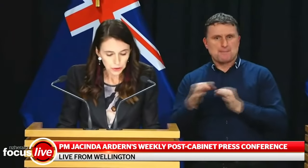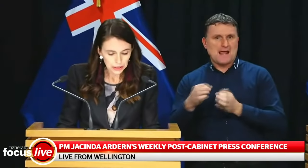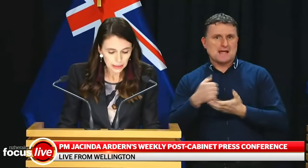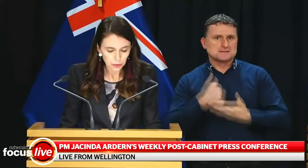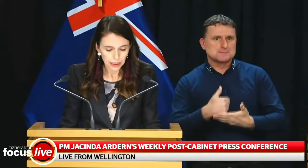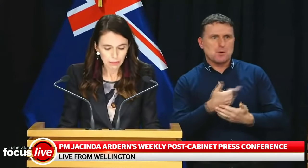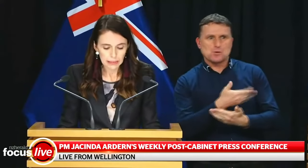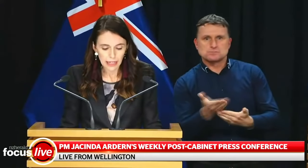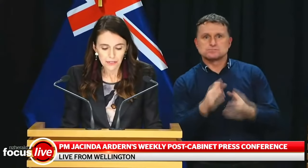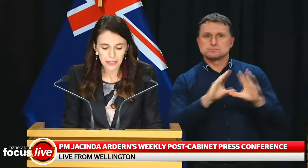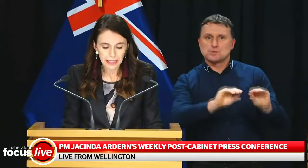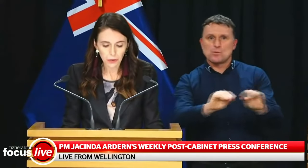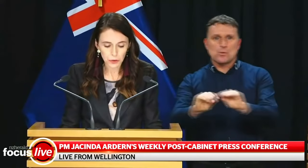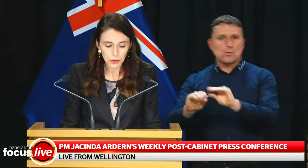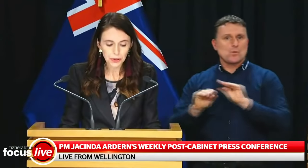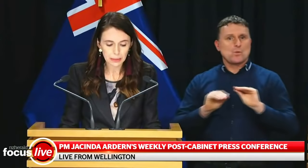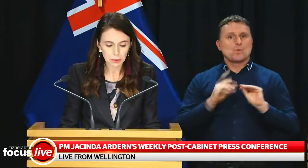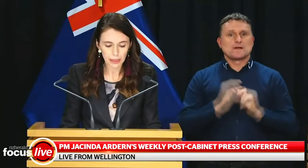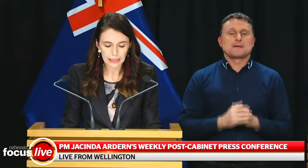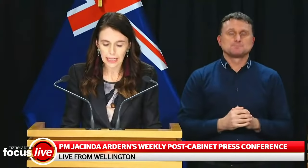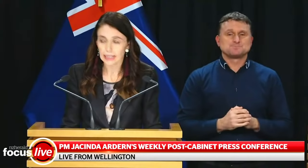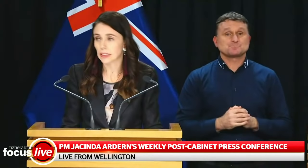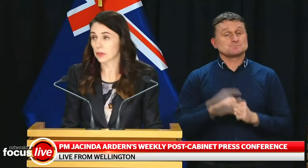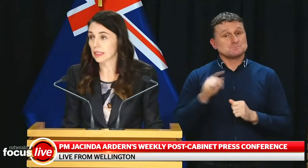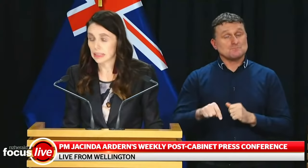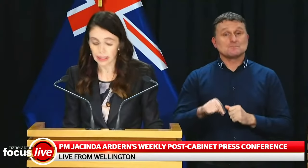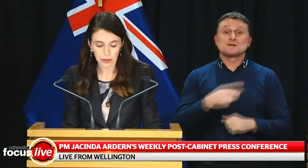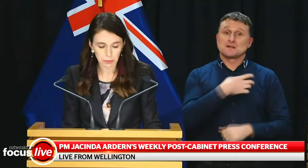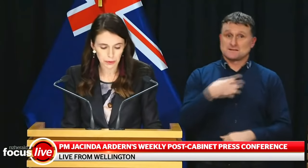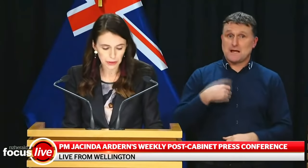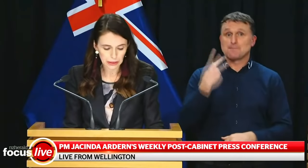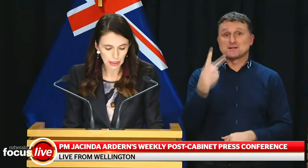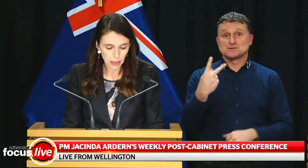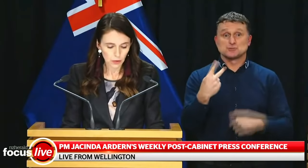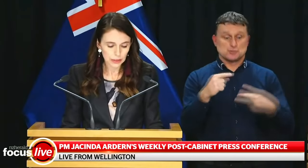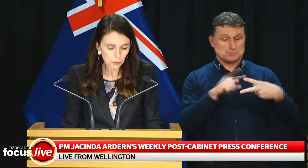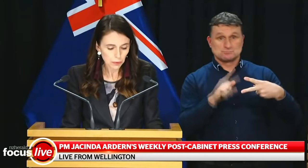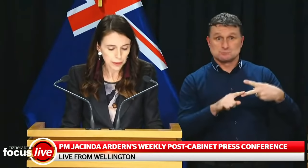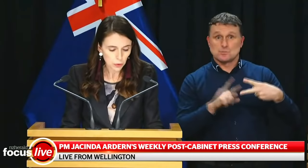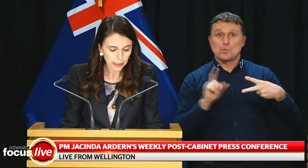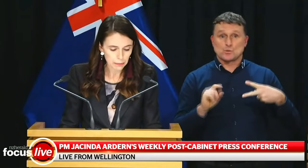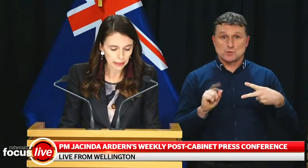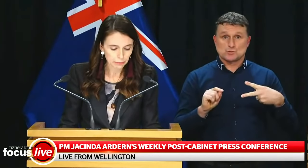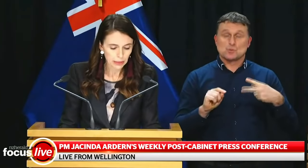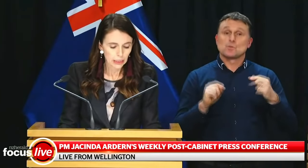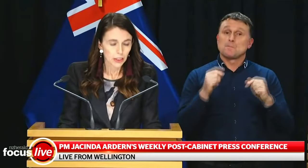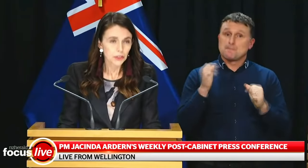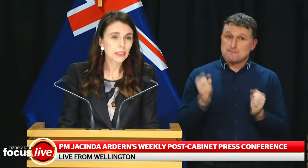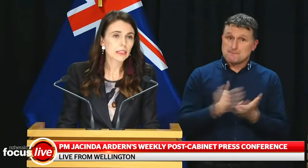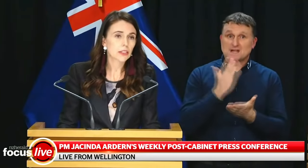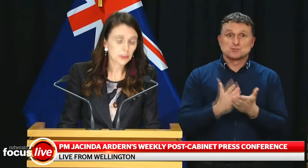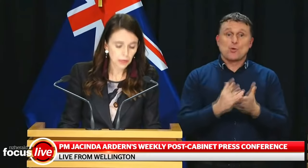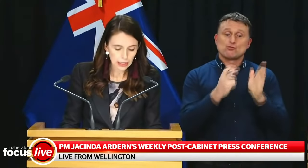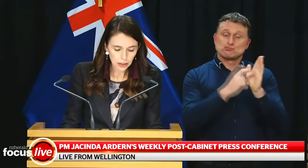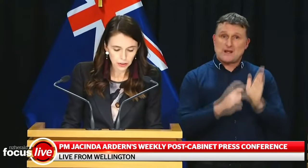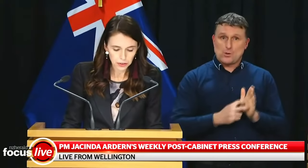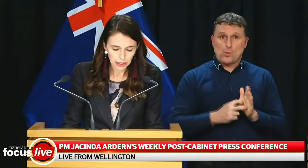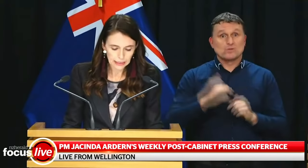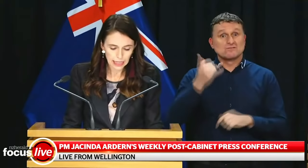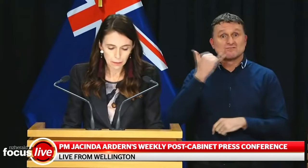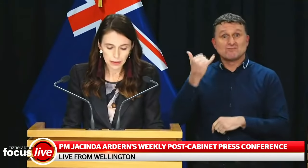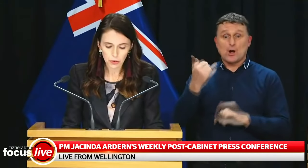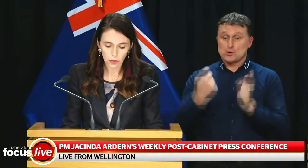I want to signal the government's current thinking on 2 steps we can take to strengthen that response. I'll start with record keeping. Using the QR